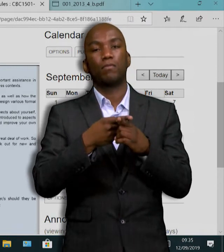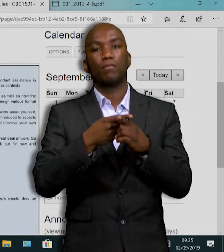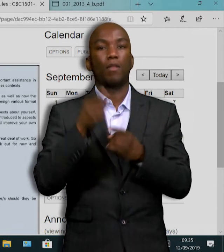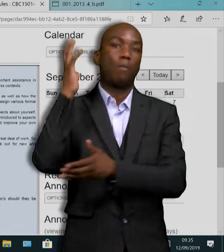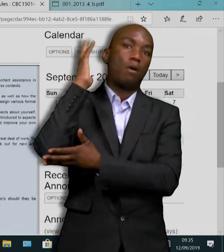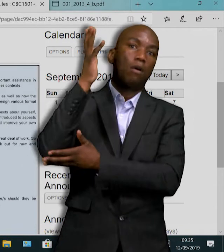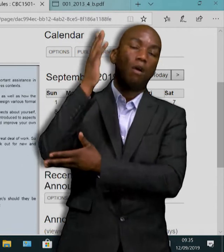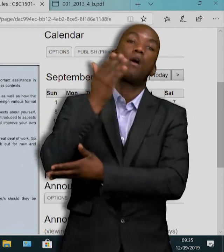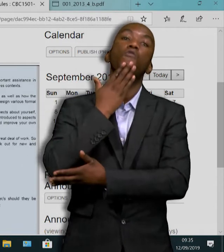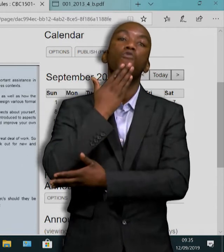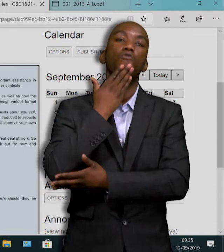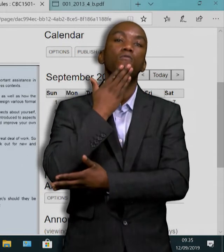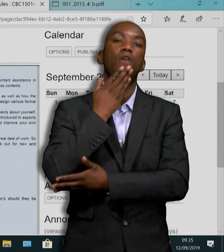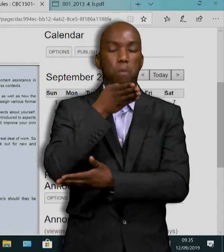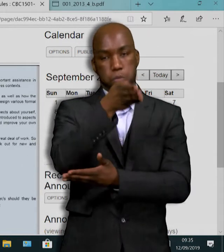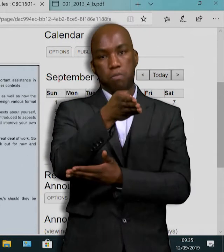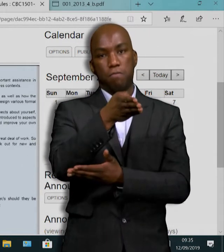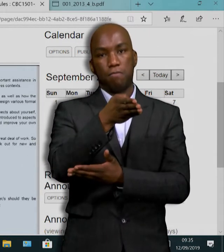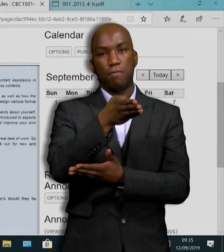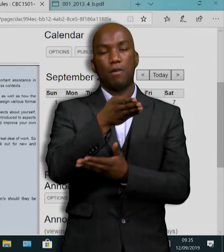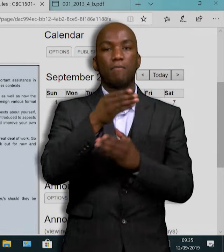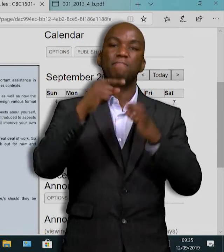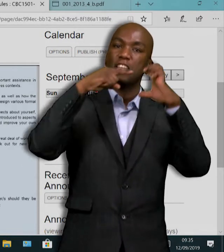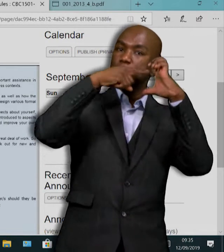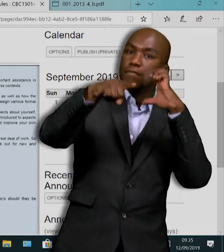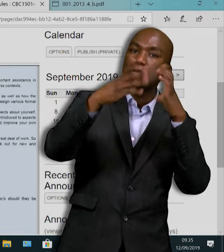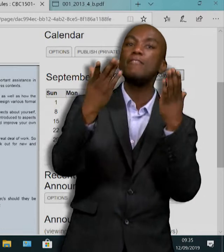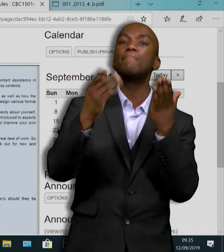lecturers and their contact details.